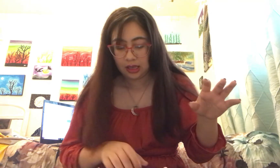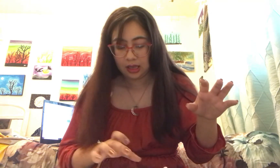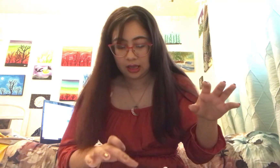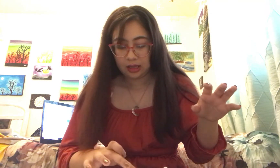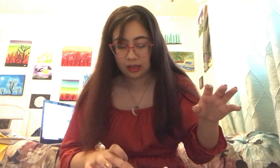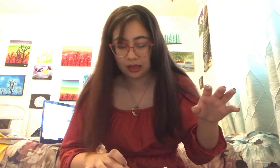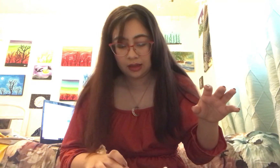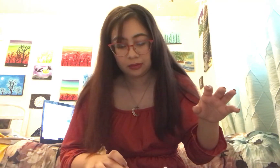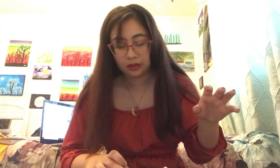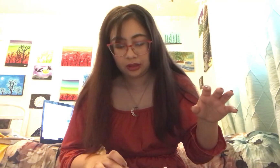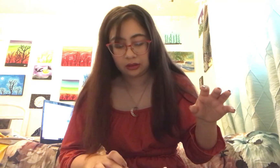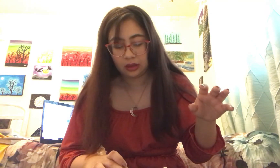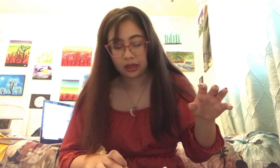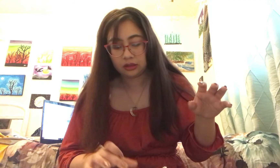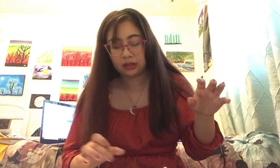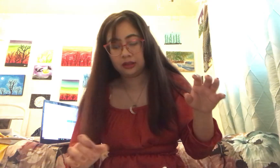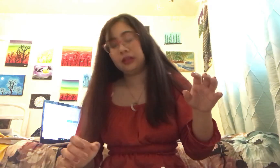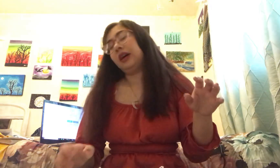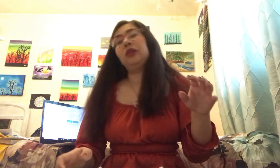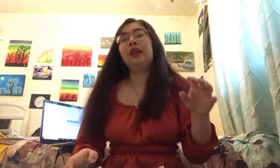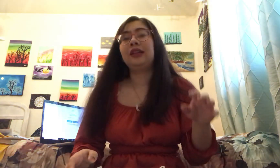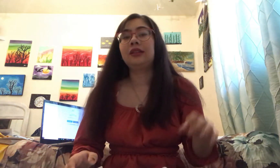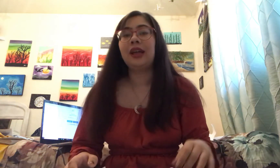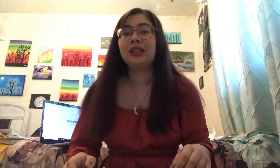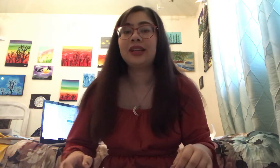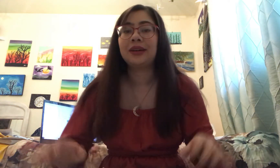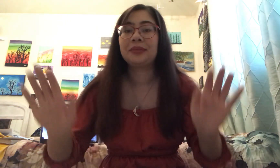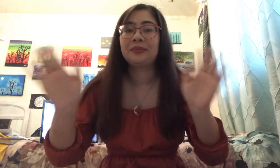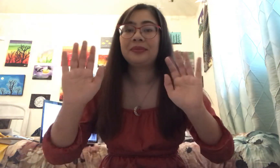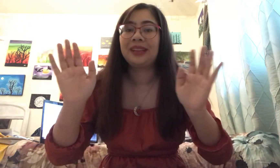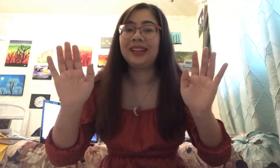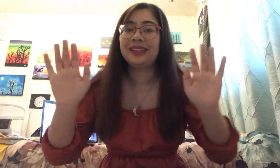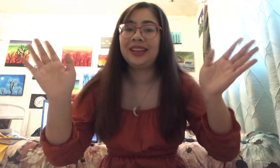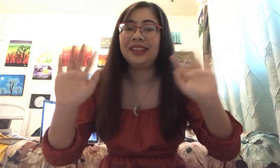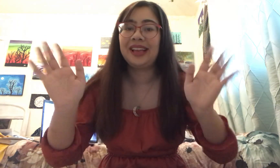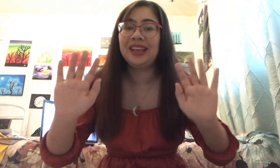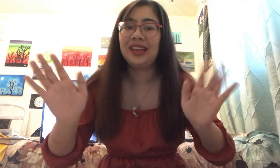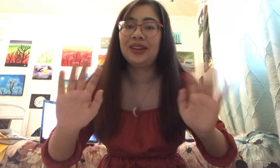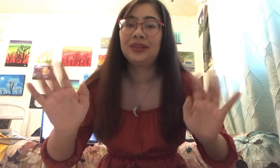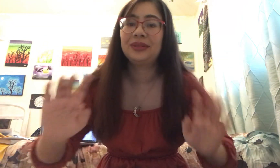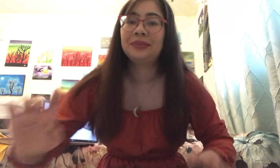And yeah. These are the countries in Southeast Asia. That's it. Thank you.